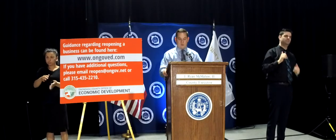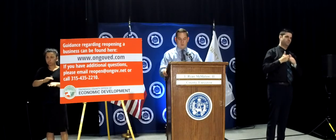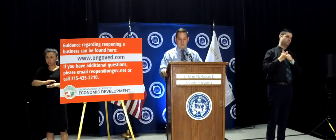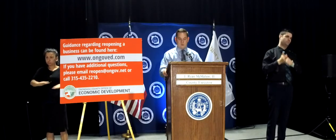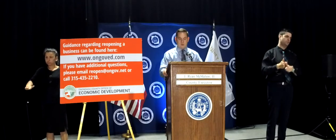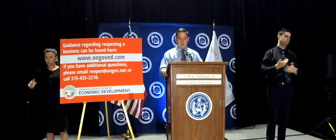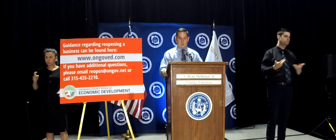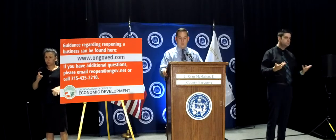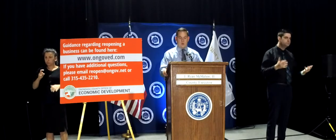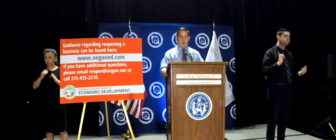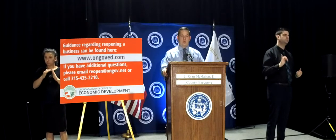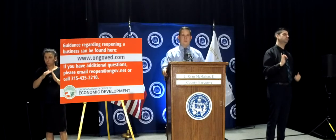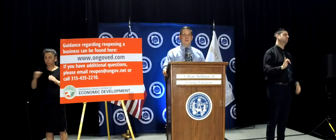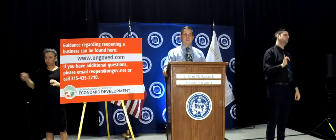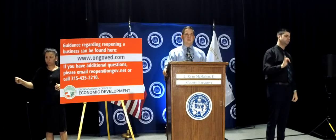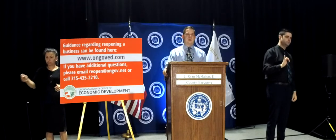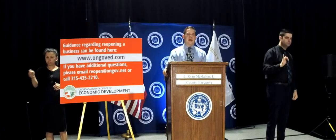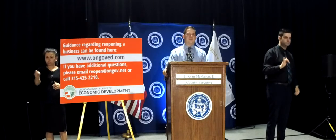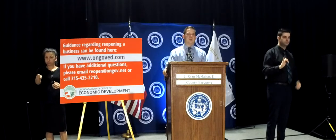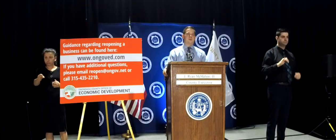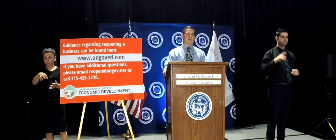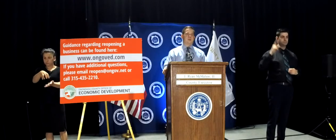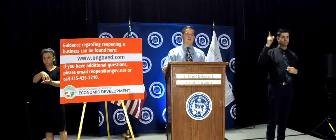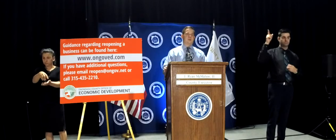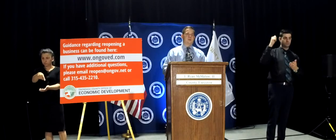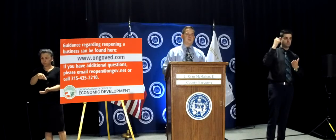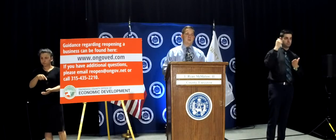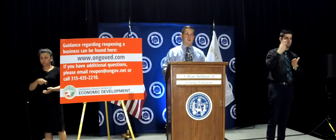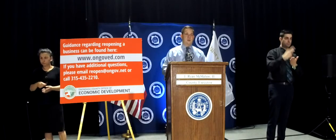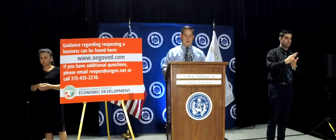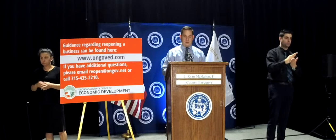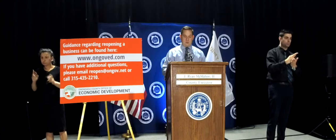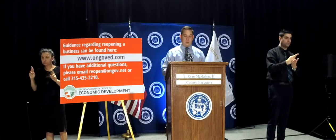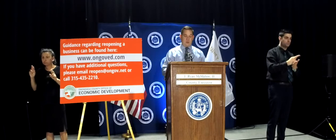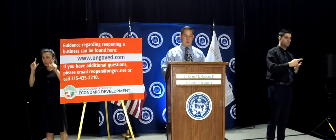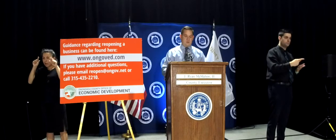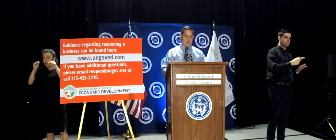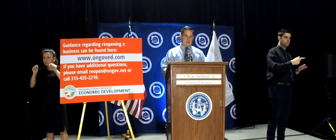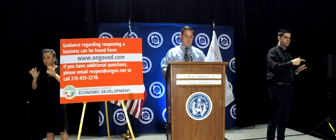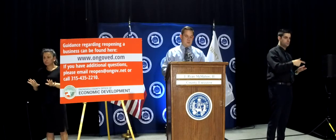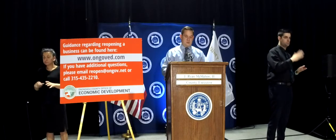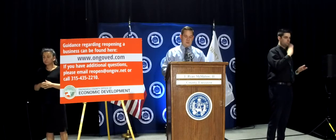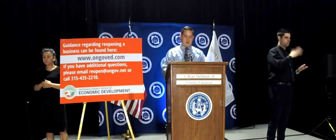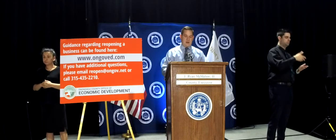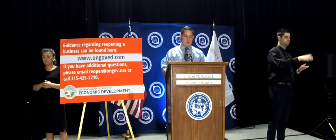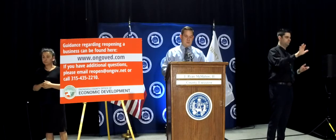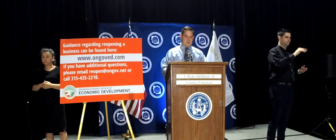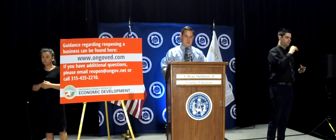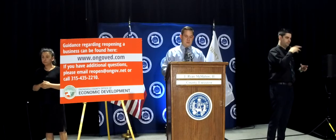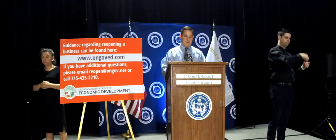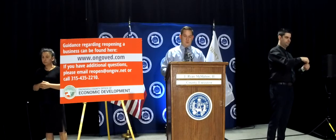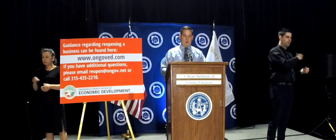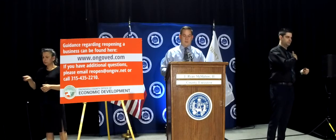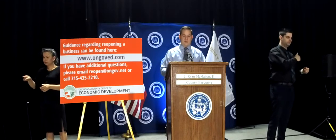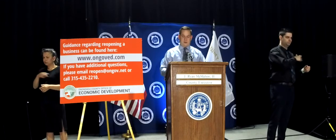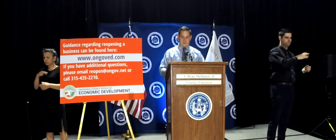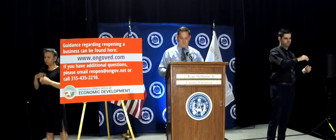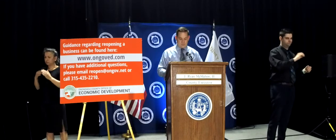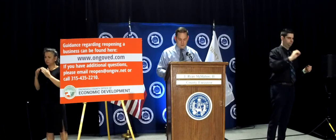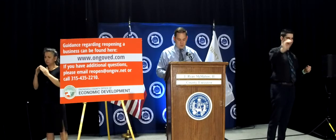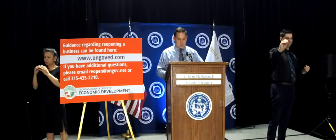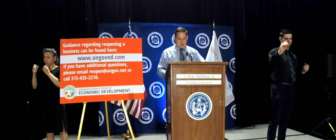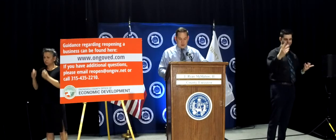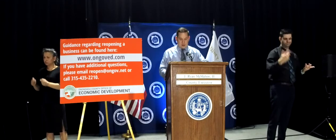34 individuals, will no longer be considered hospitalizations because they really aren't hospitalizations now. They're just essentially dorming